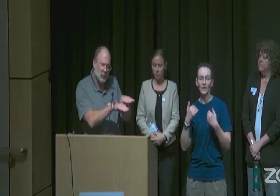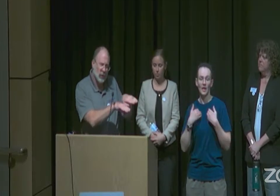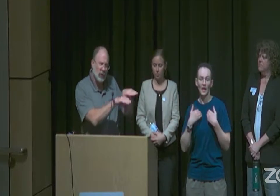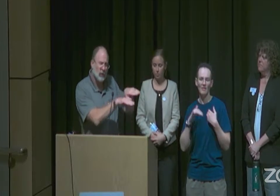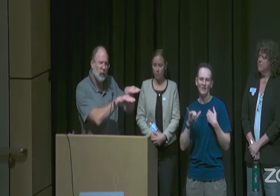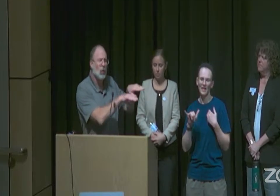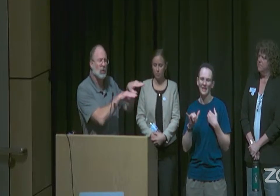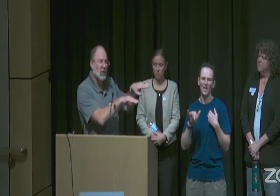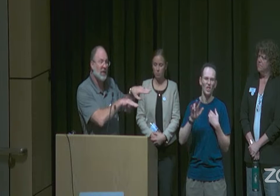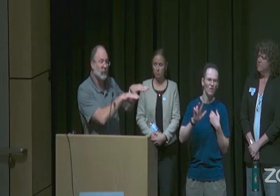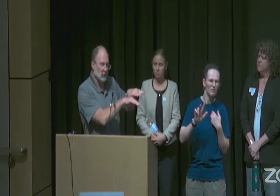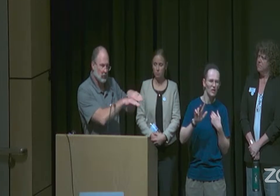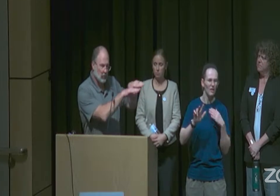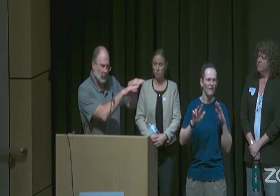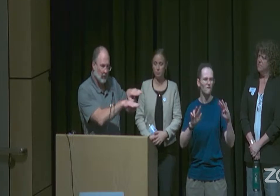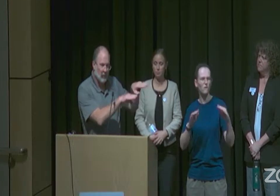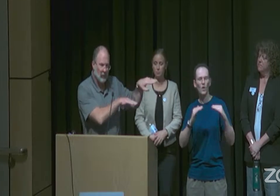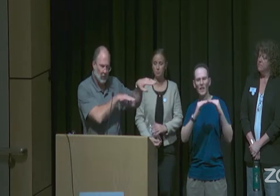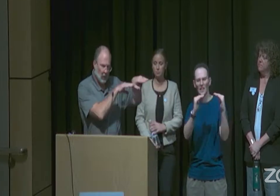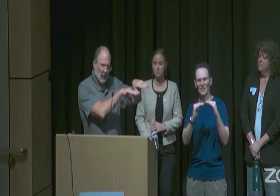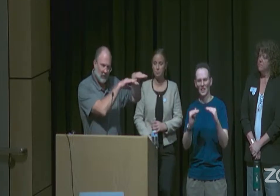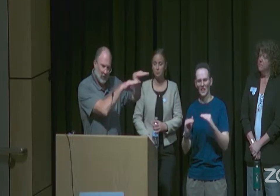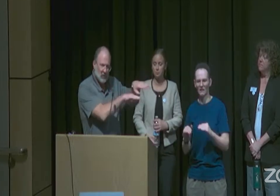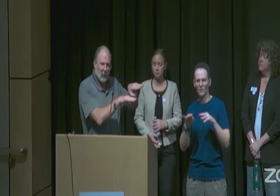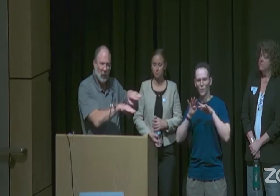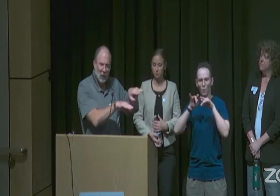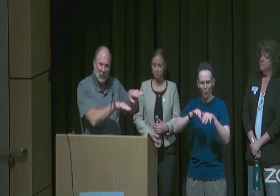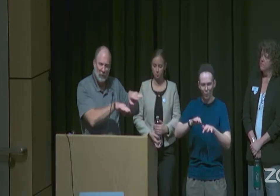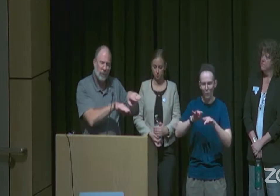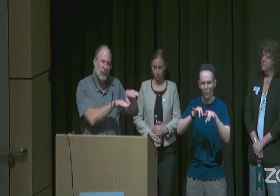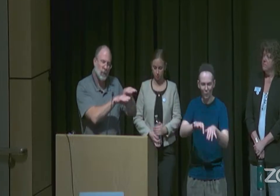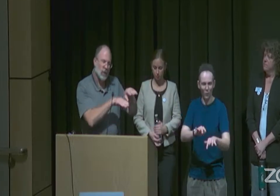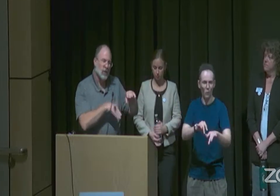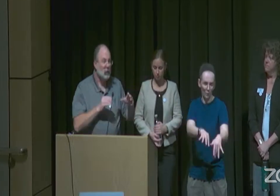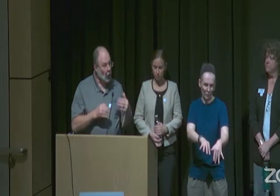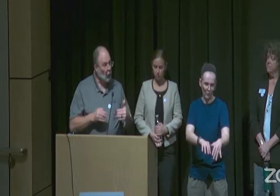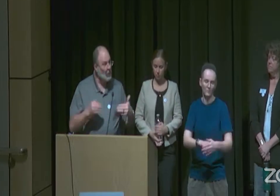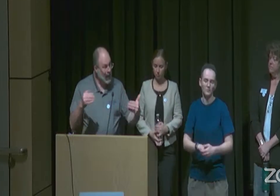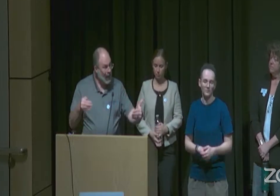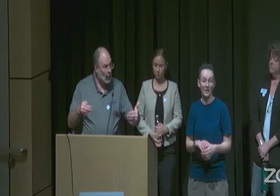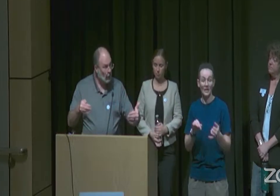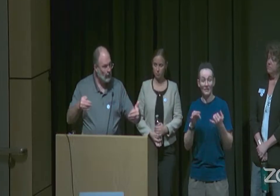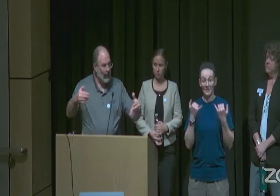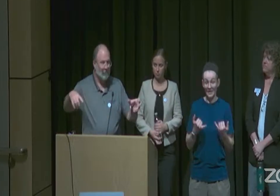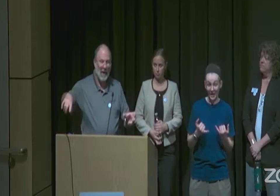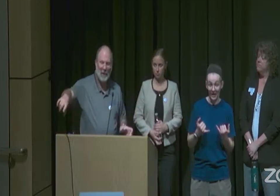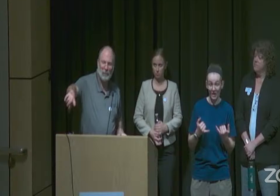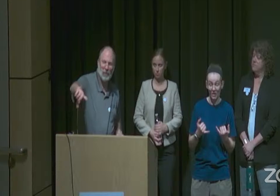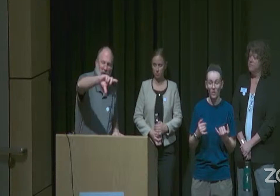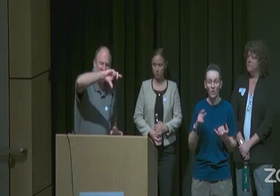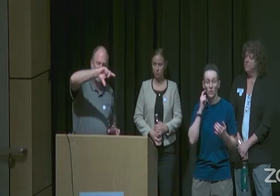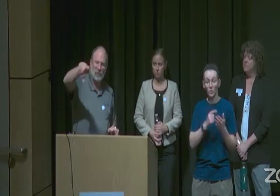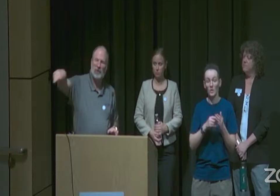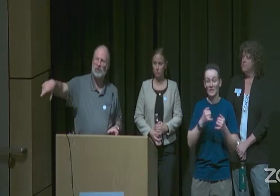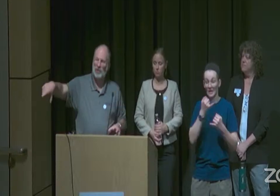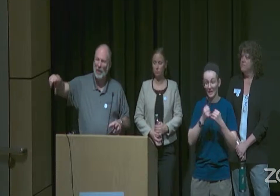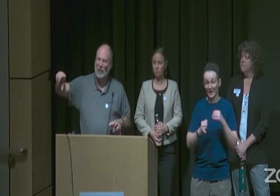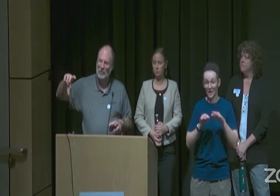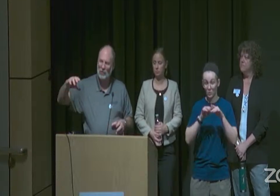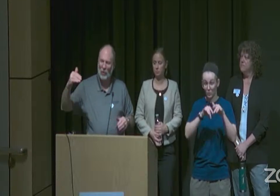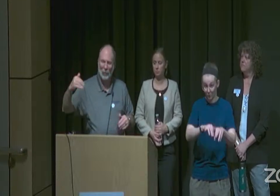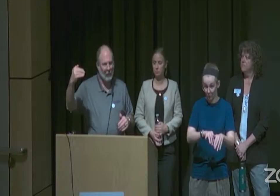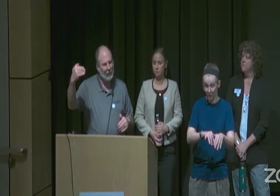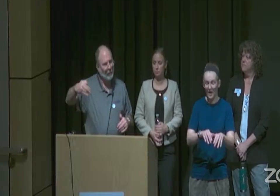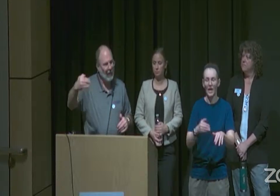was like 3 or 4 levels of this fall. If you go now, that bottom level is